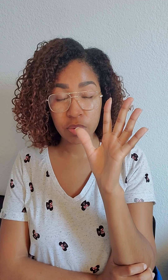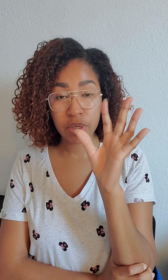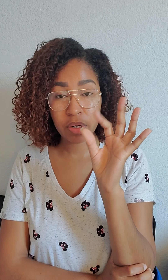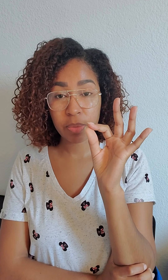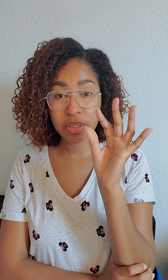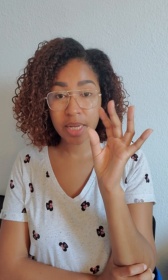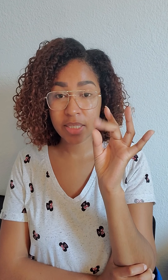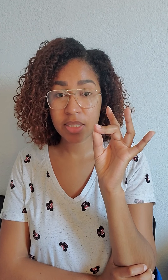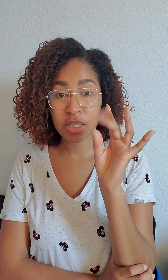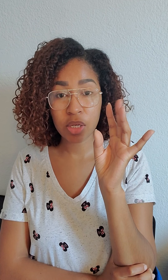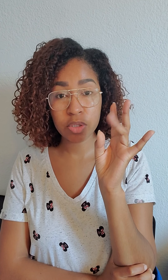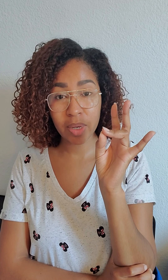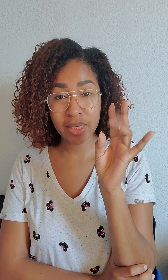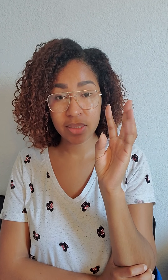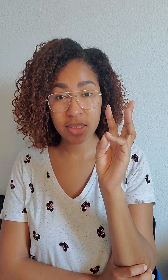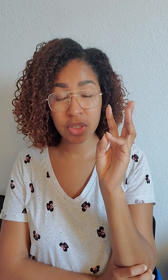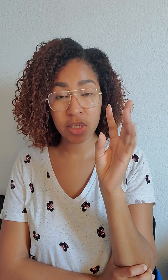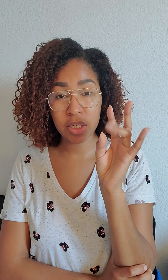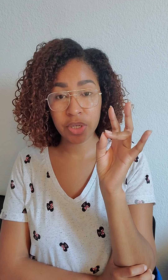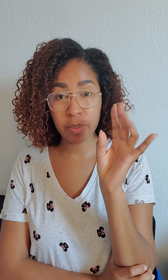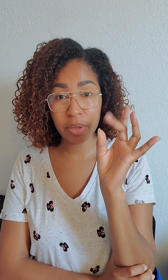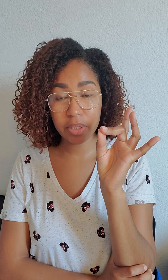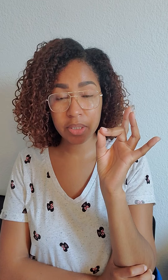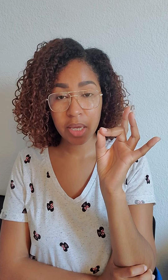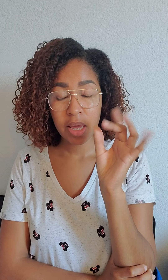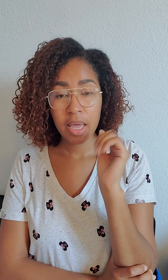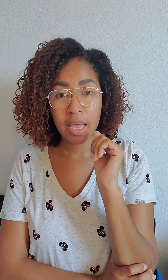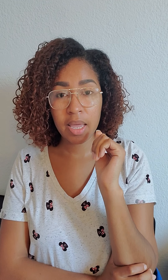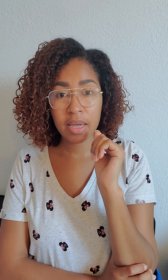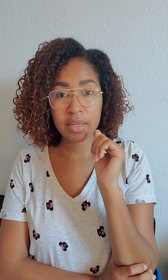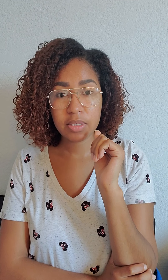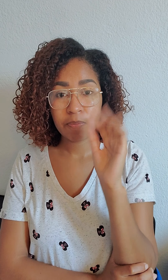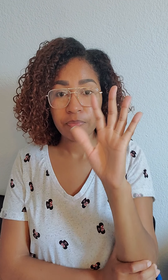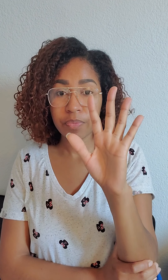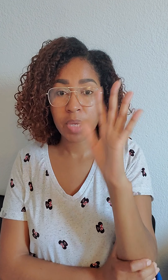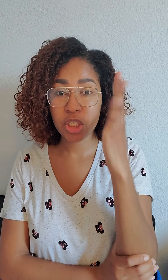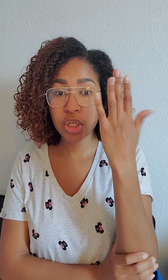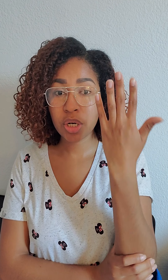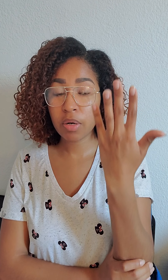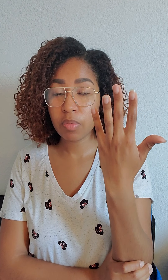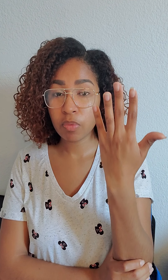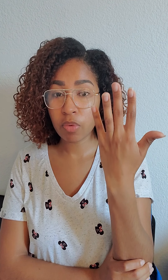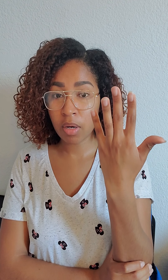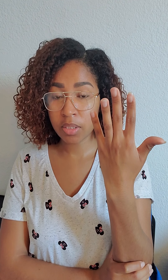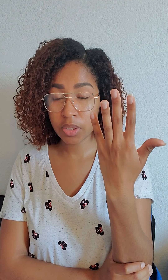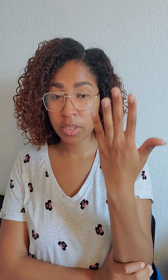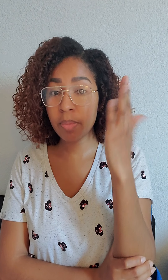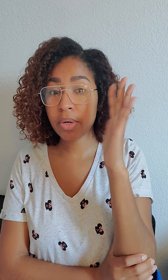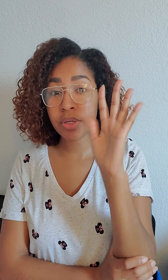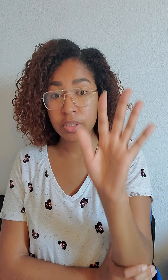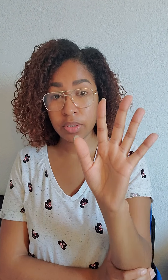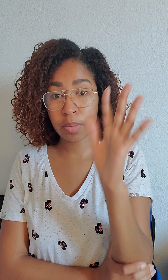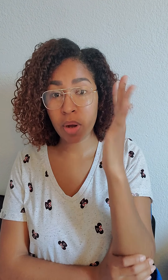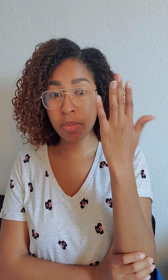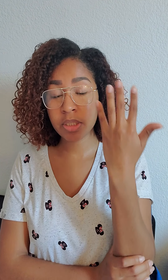your numbers nice and slow so I can see your clear numbers. And make sure on certain numbers, your palm needs to